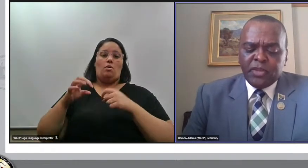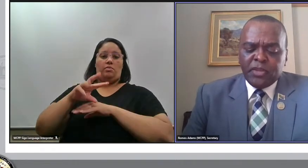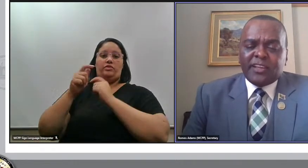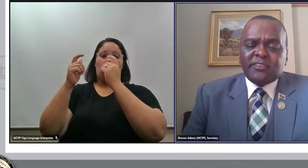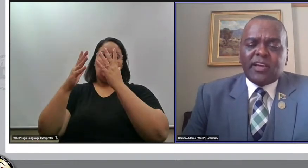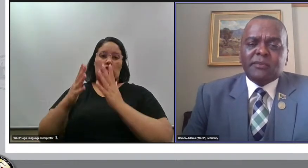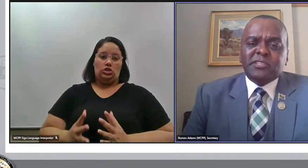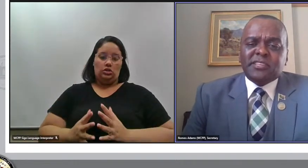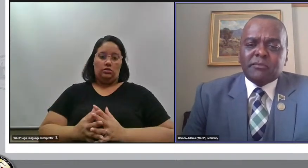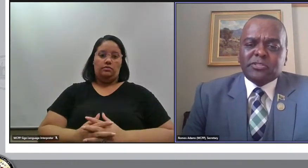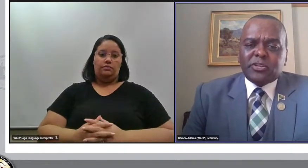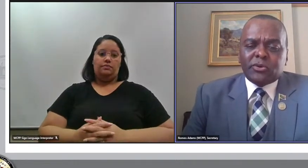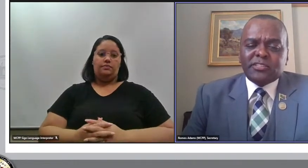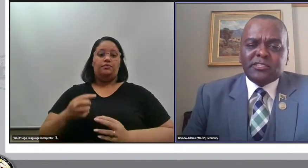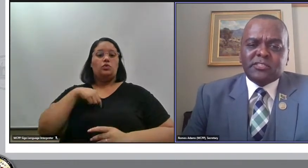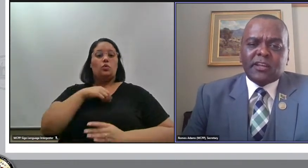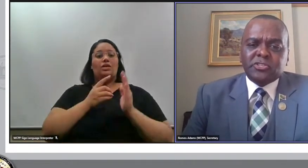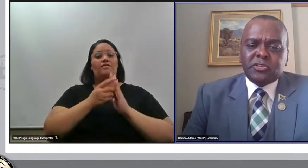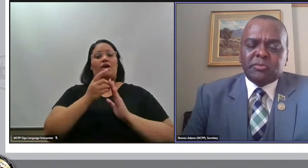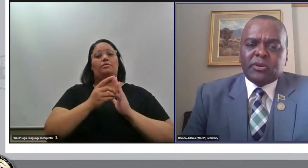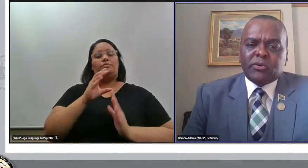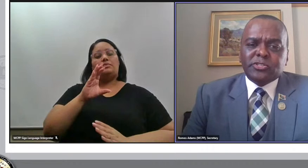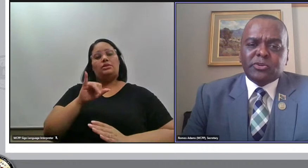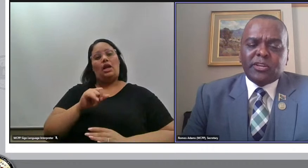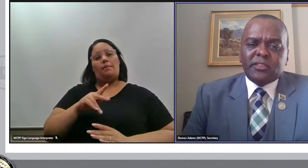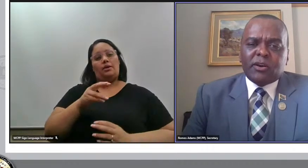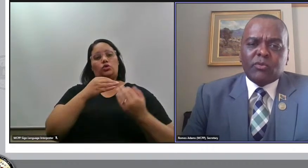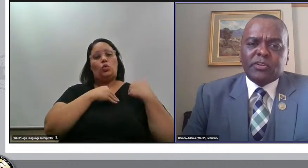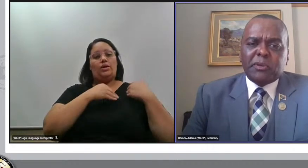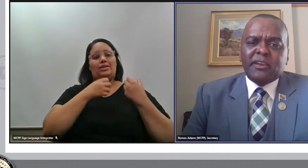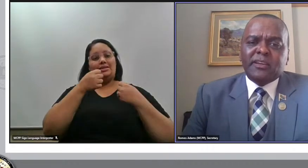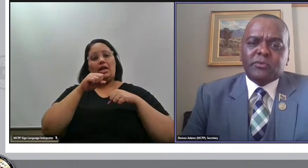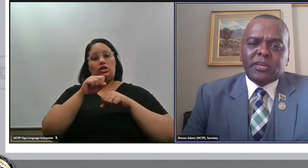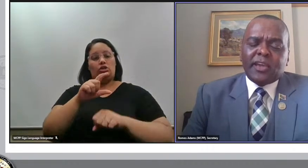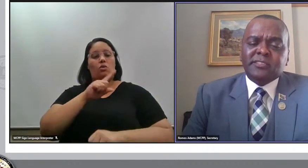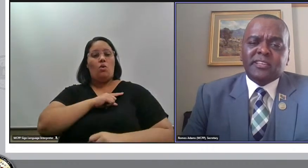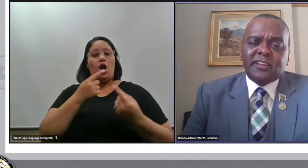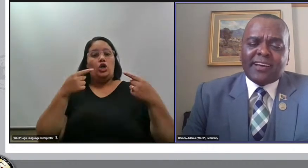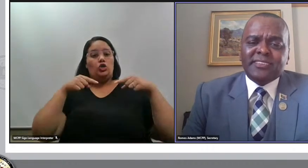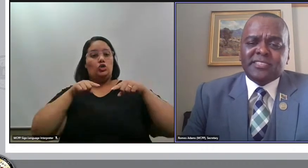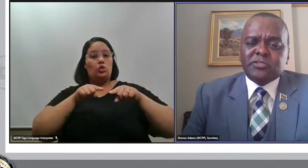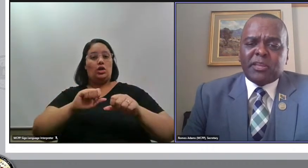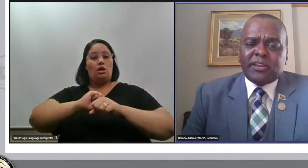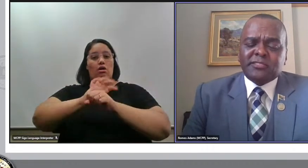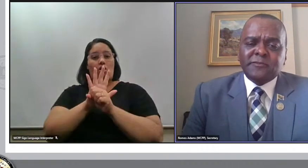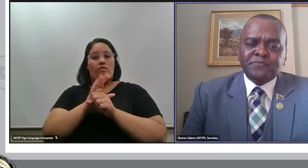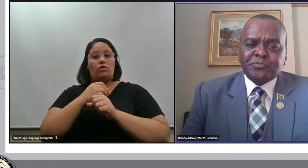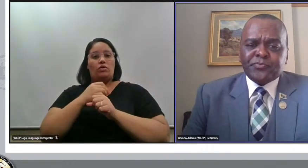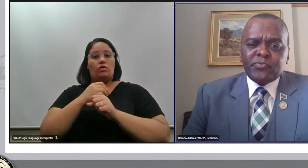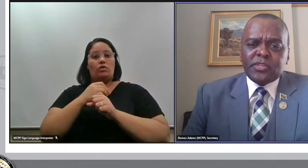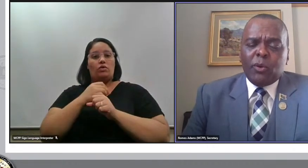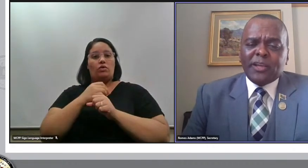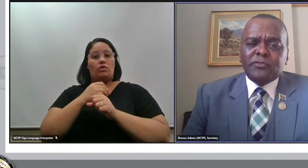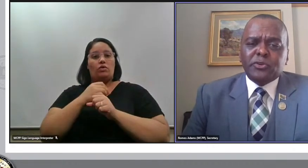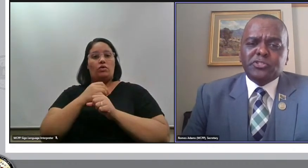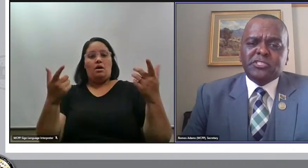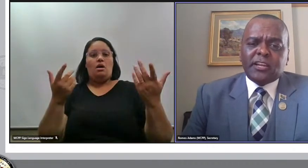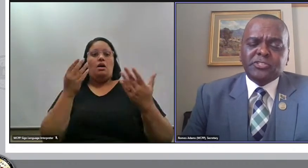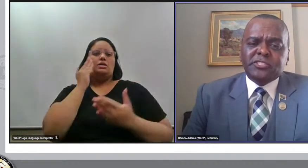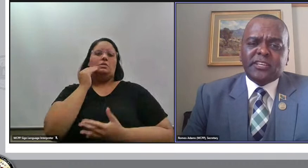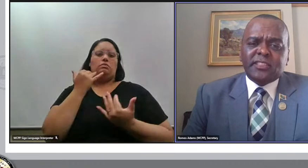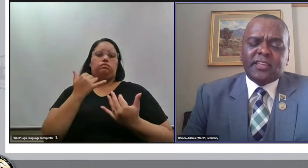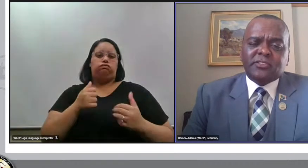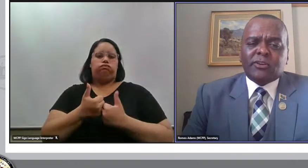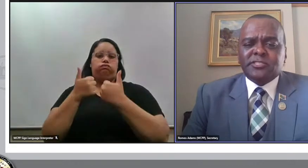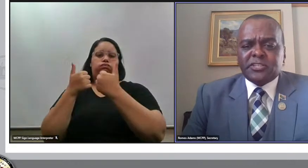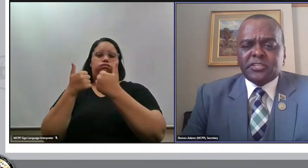Treasury? We had developed the cybersecurity strategy because during the COVID period, we had seen others experience quite a few